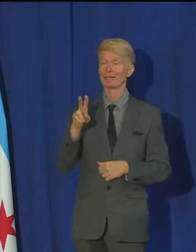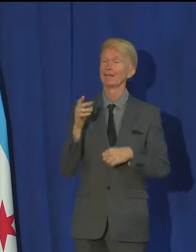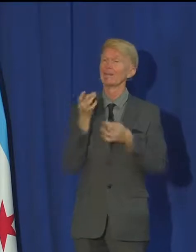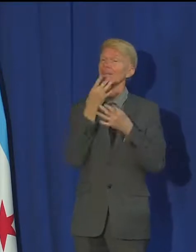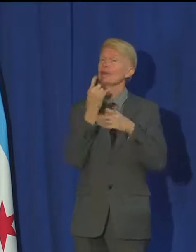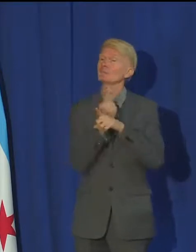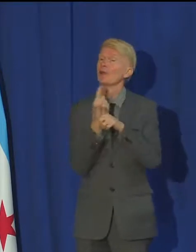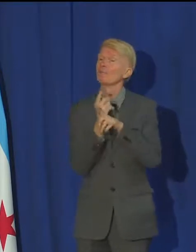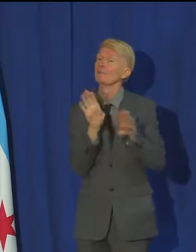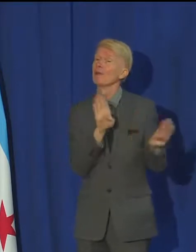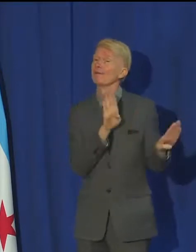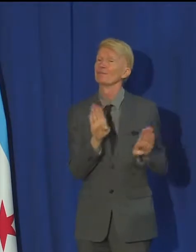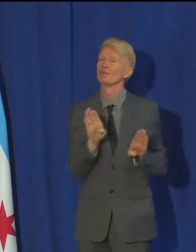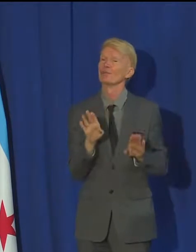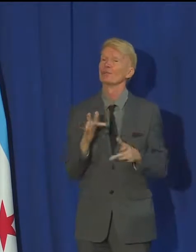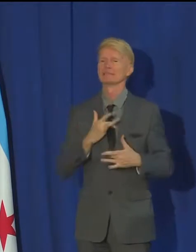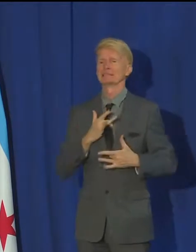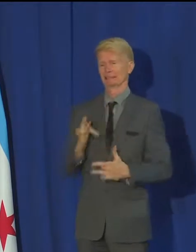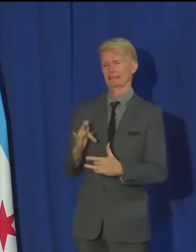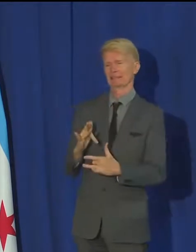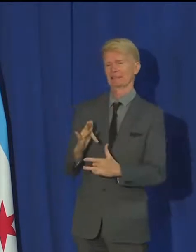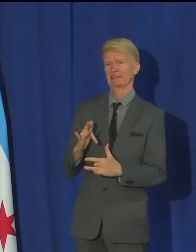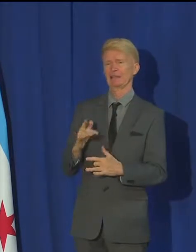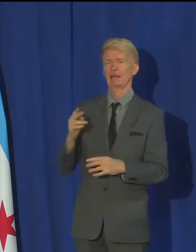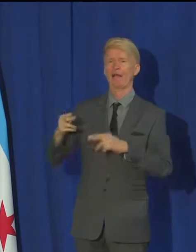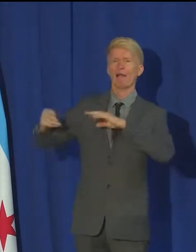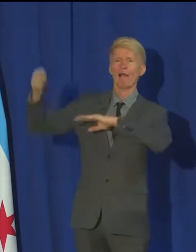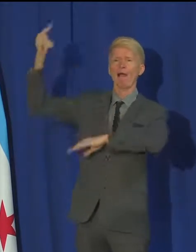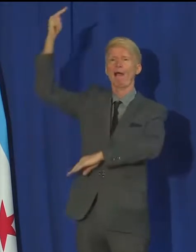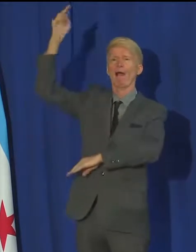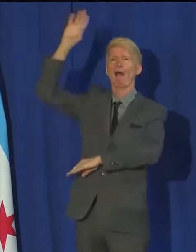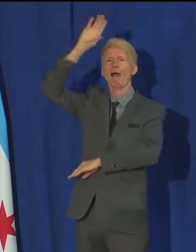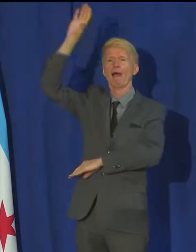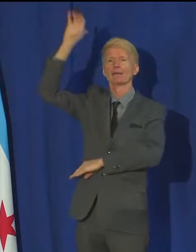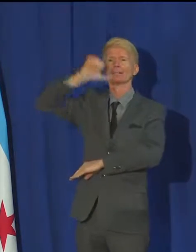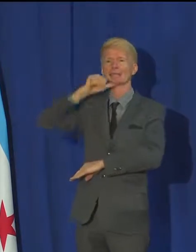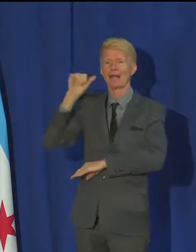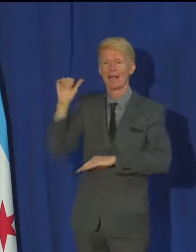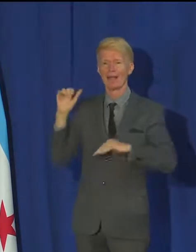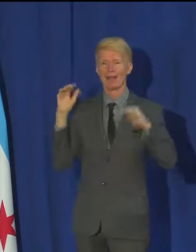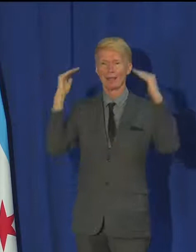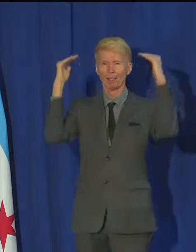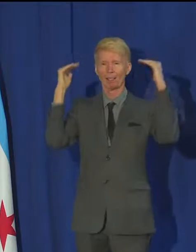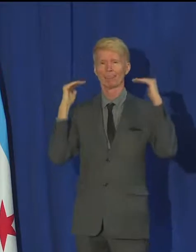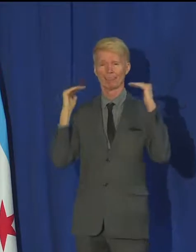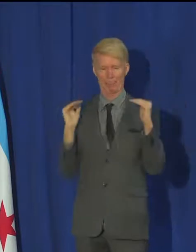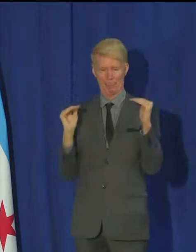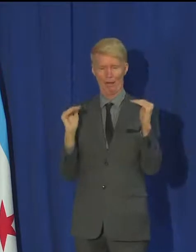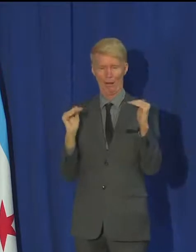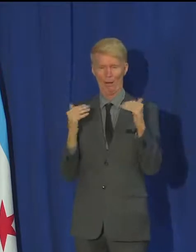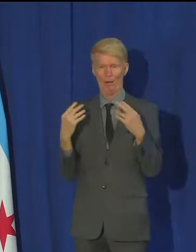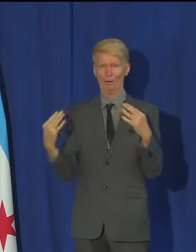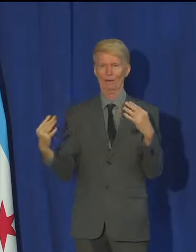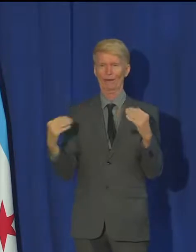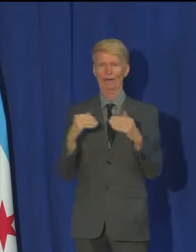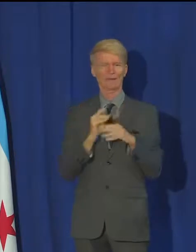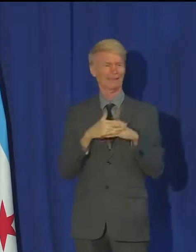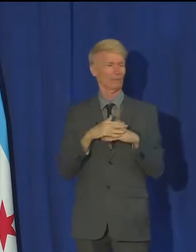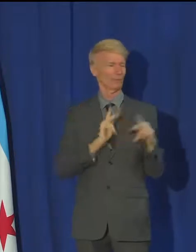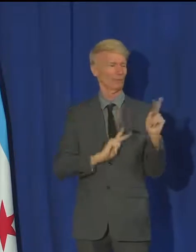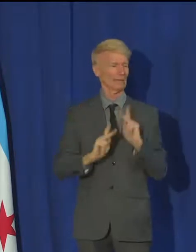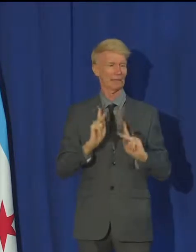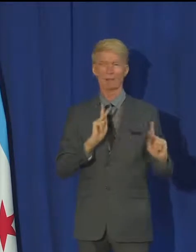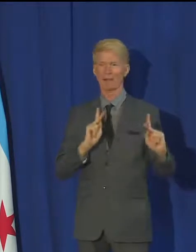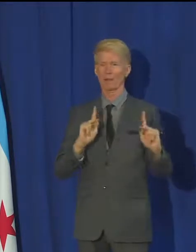more in settings that they're very high. They're not down interfacing with individuals where